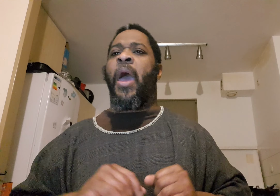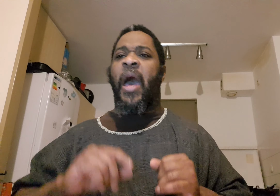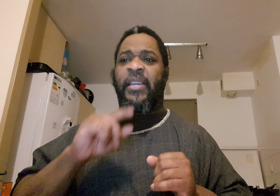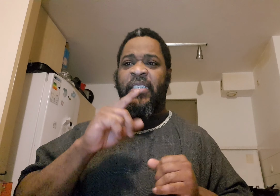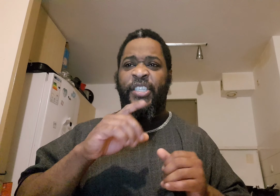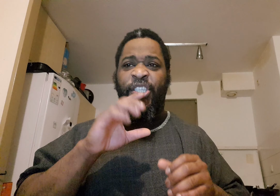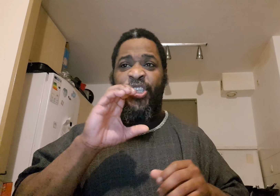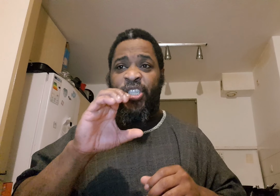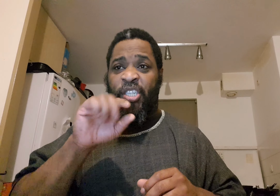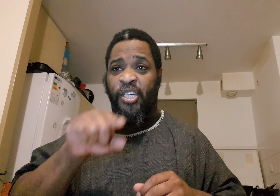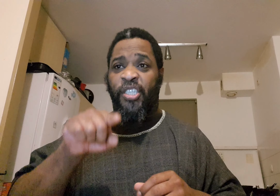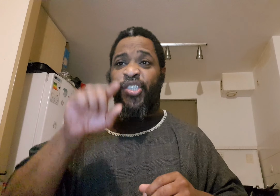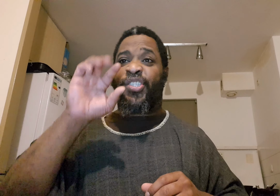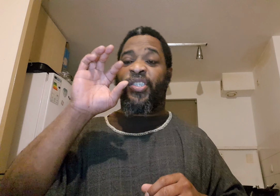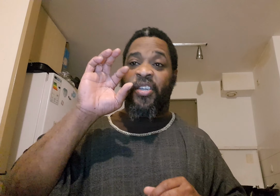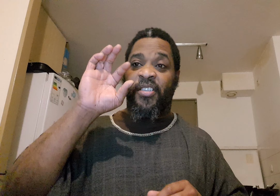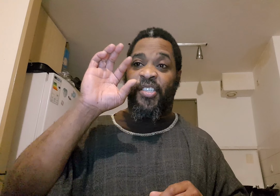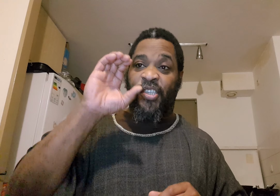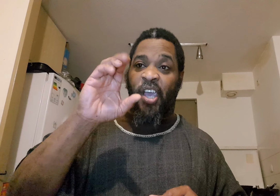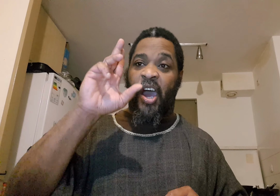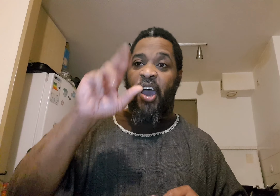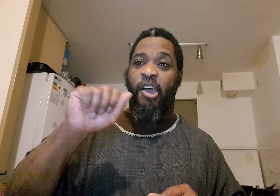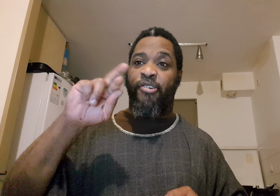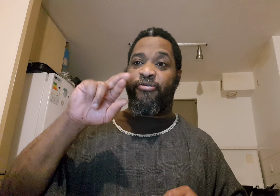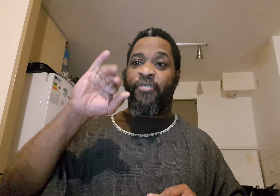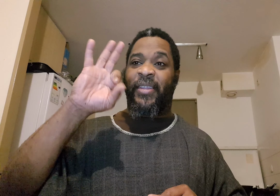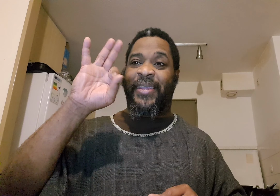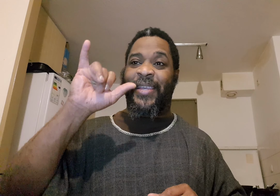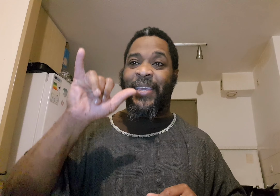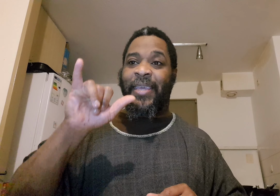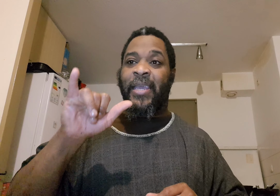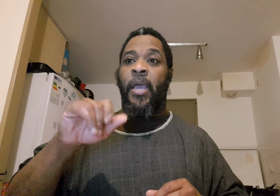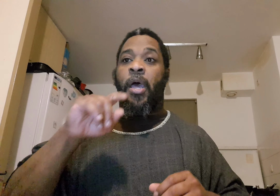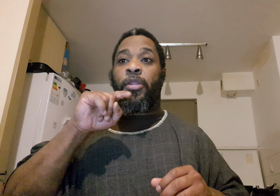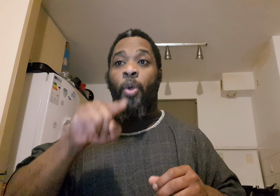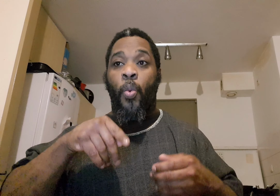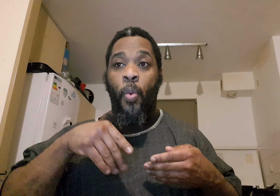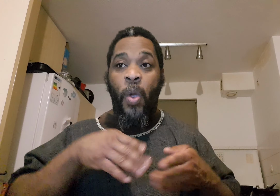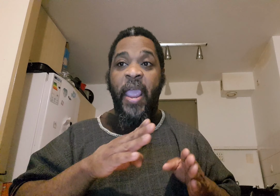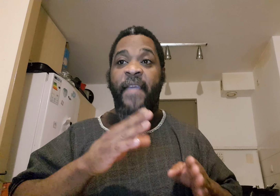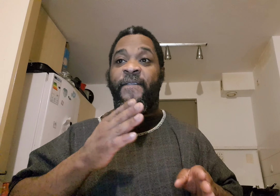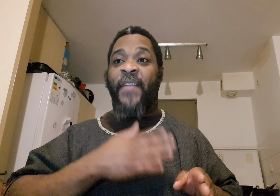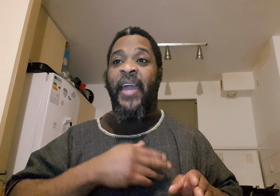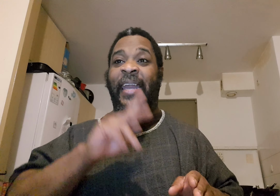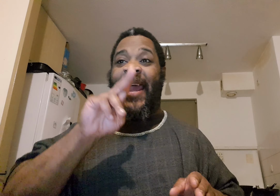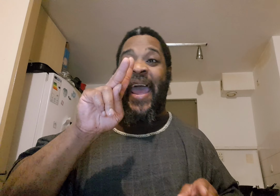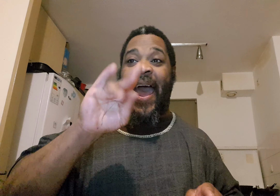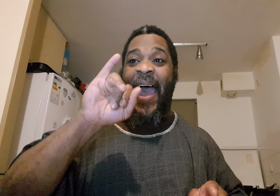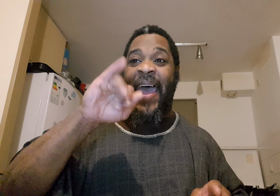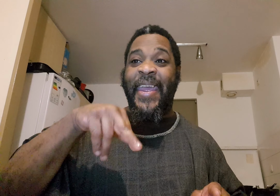And the charity, the way that